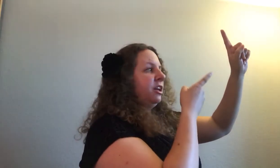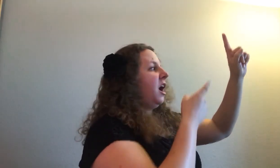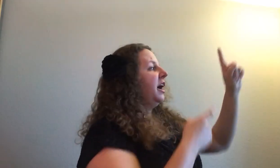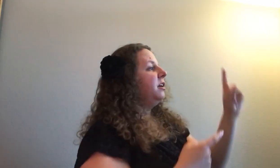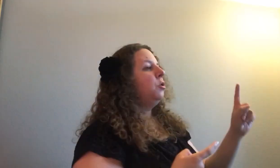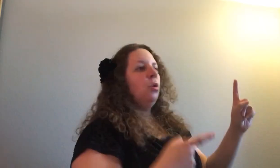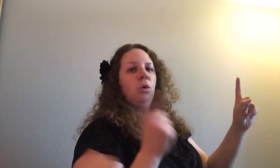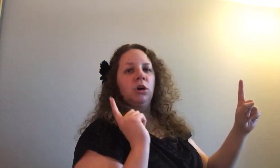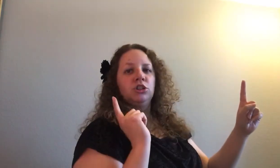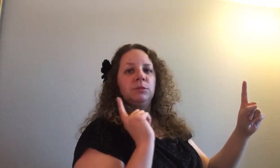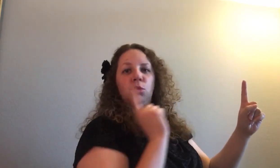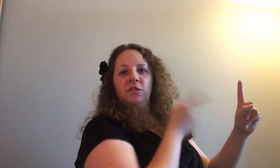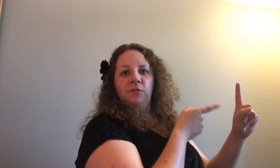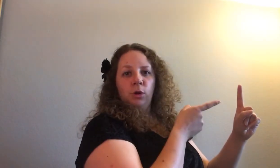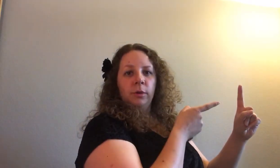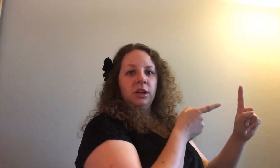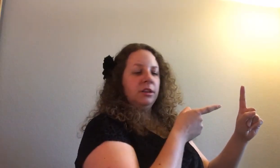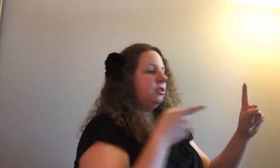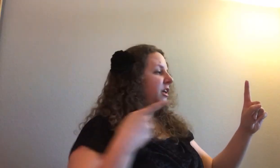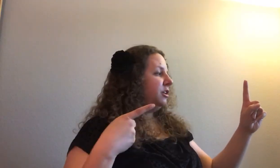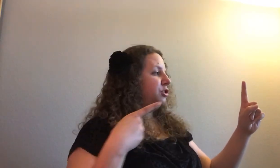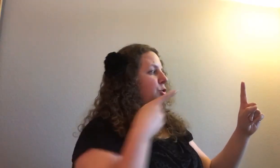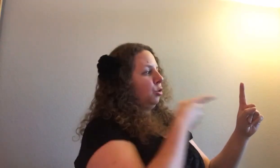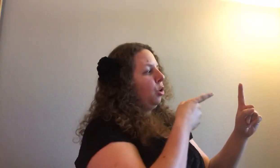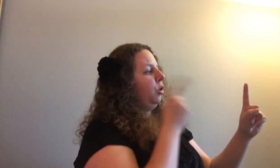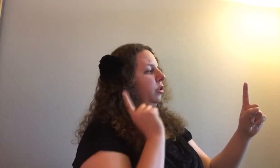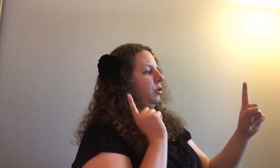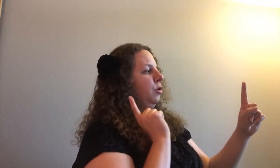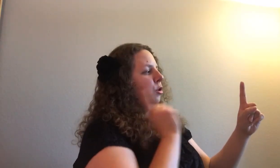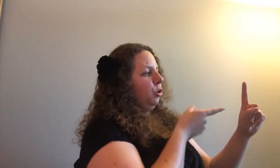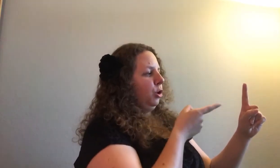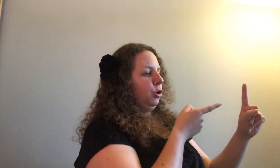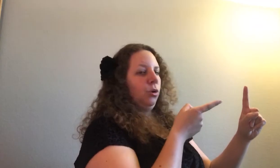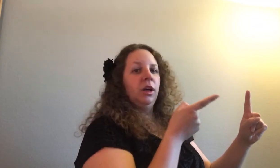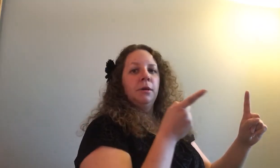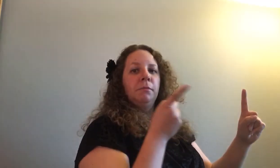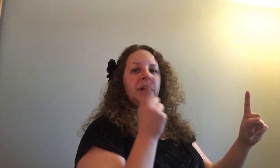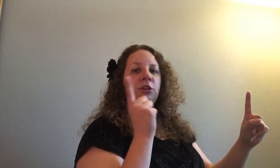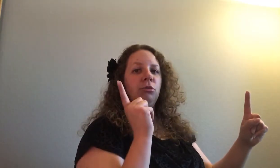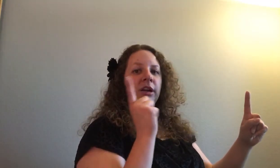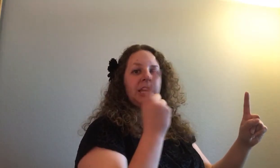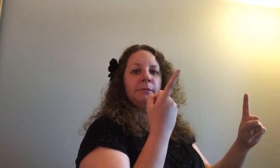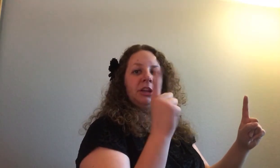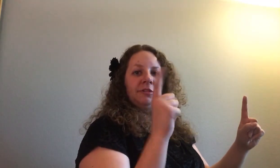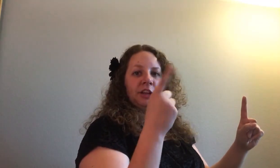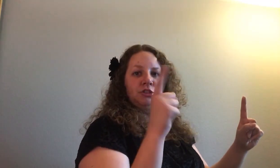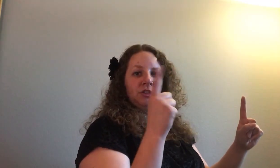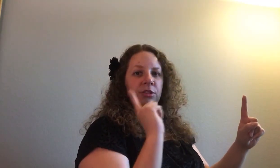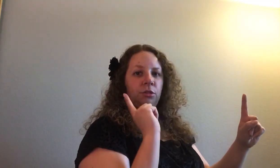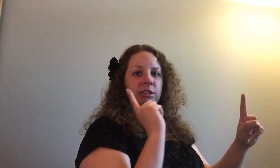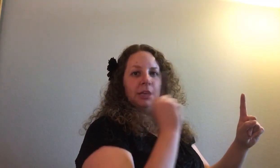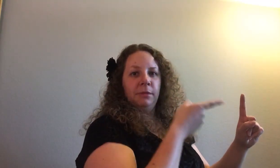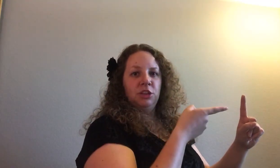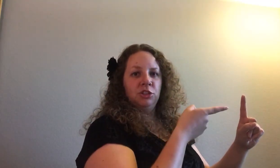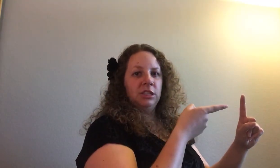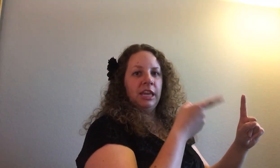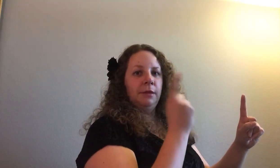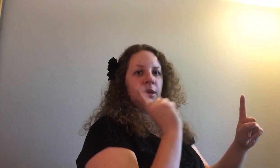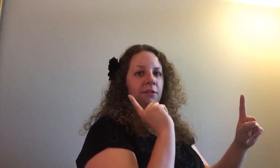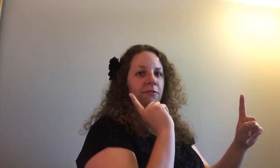high, or just more forward. So goal or goal. But you are keeping your finger straight the whole time and just aiming for it.